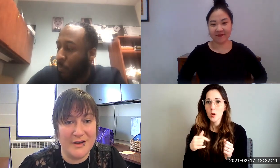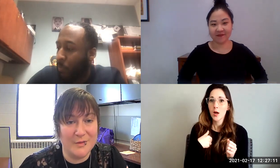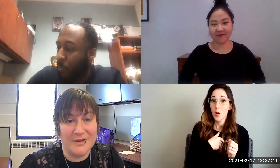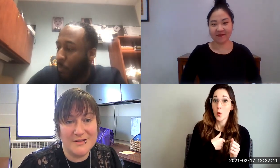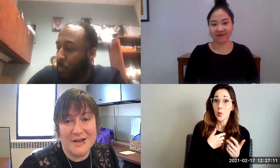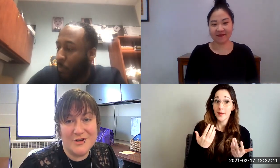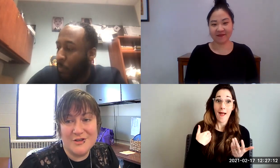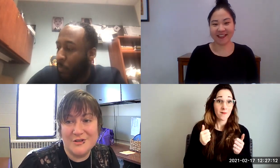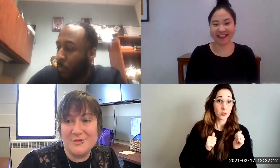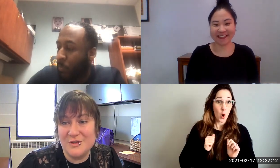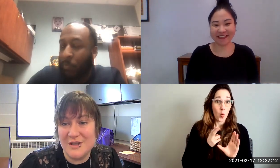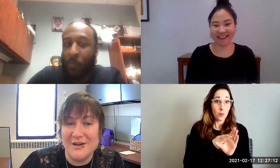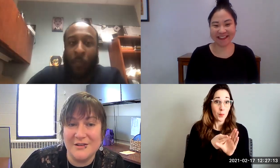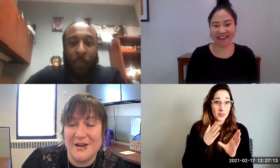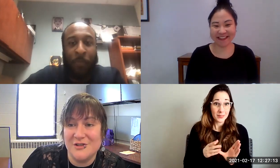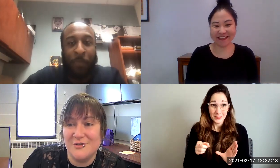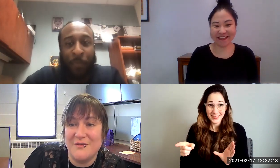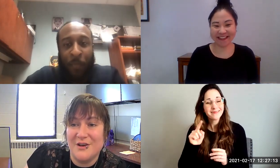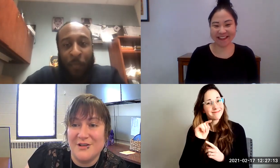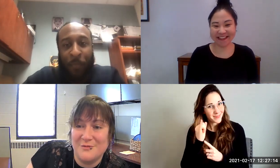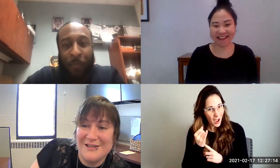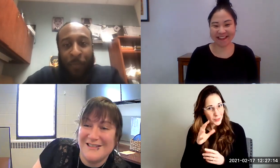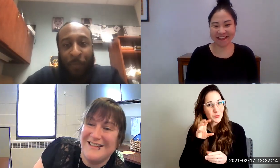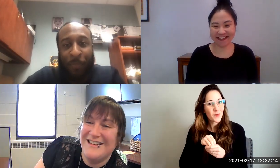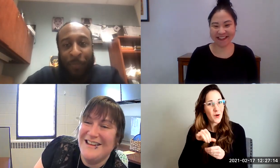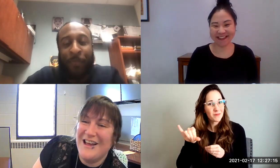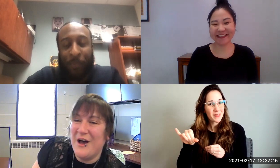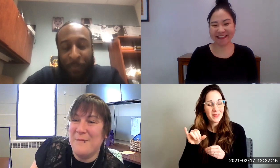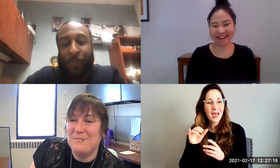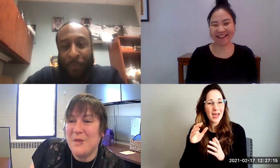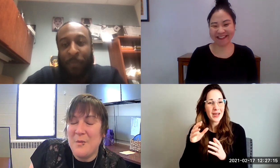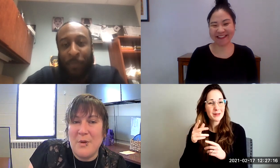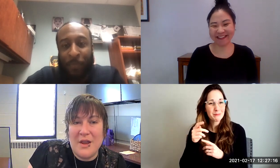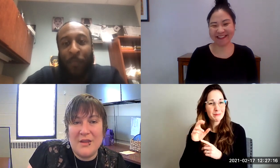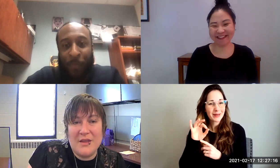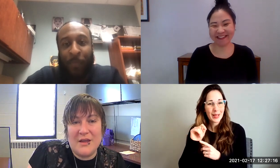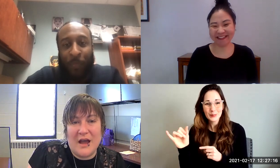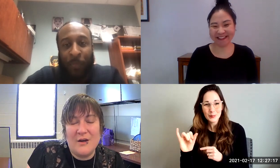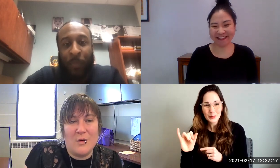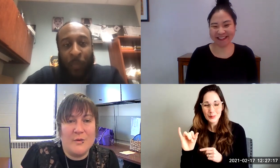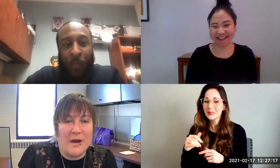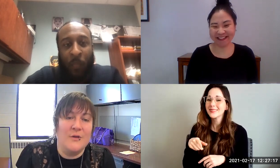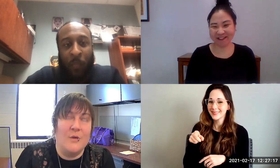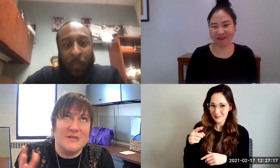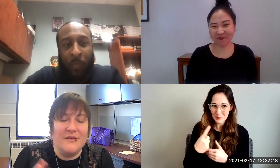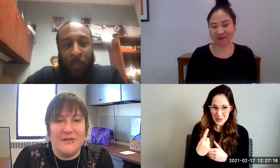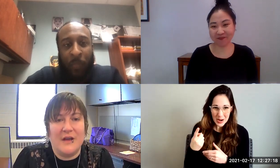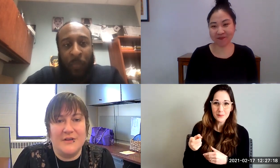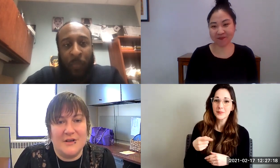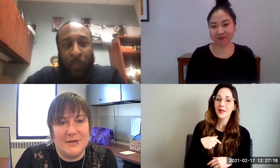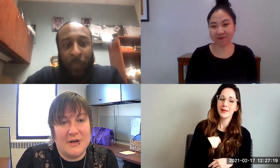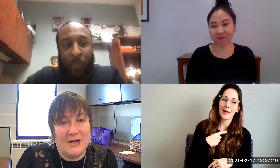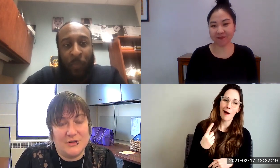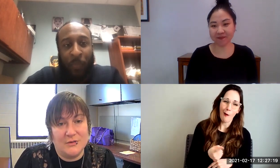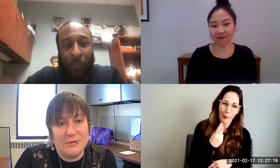participant right here with us. Taj was on Connections with Evan Dawson once. But I don't always love